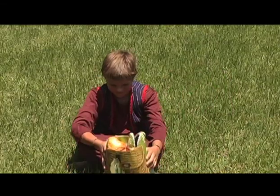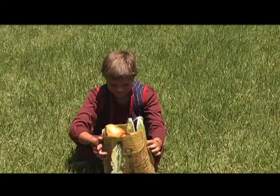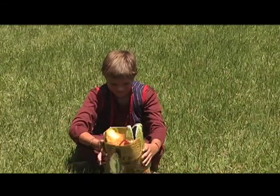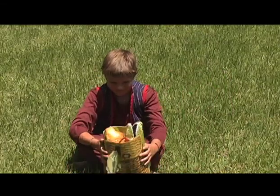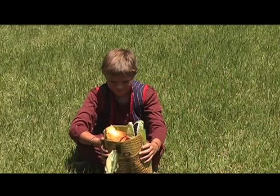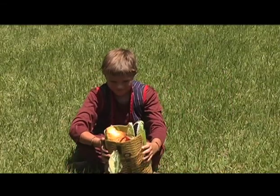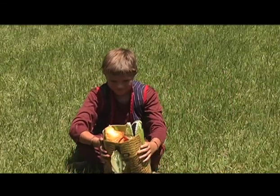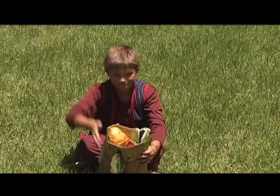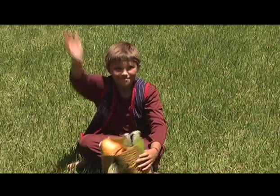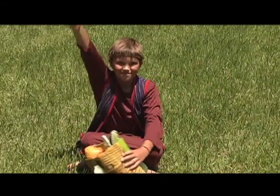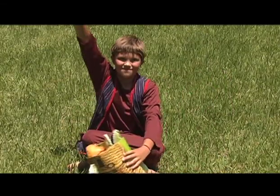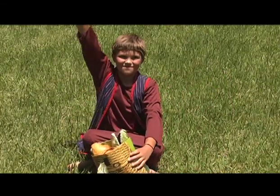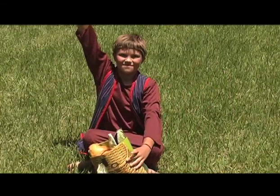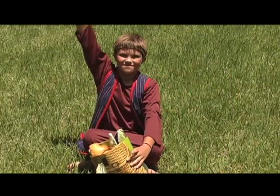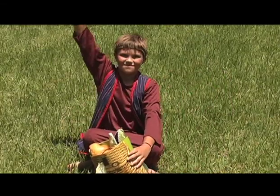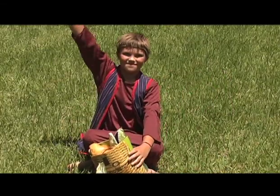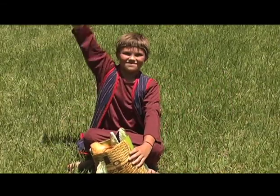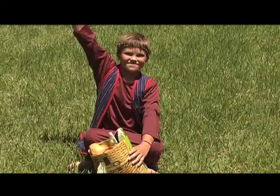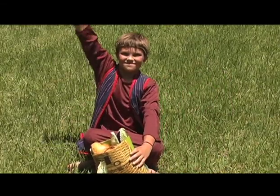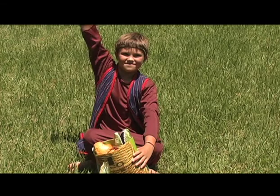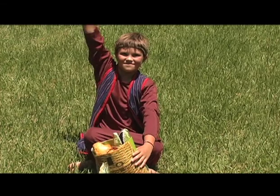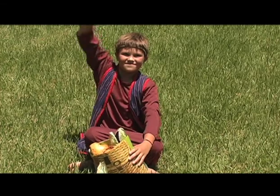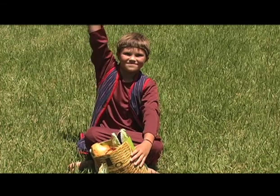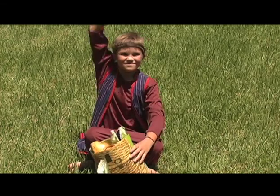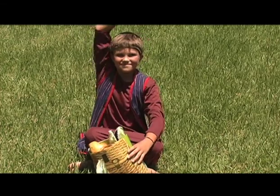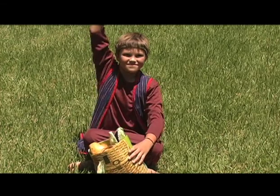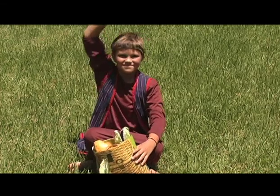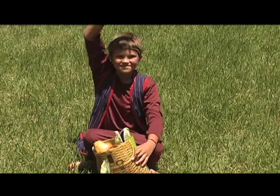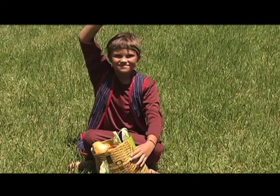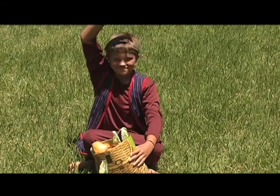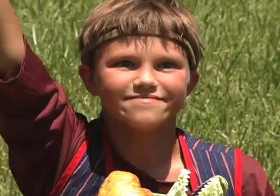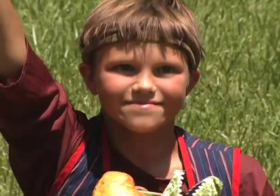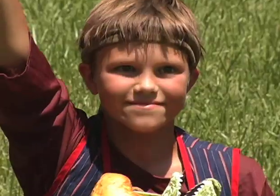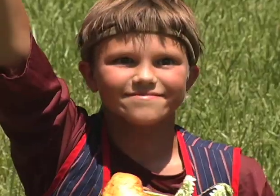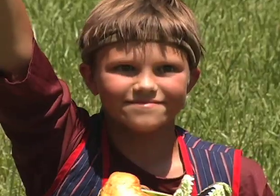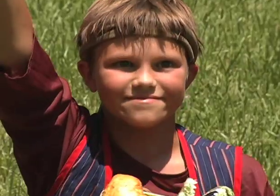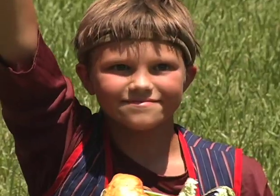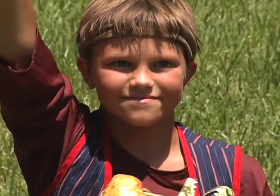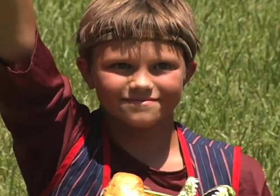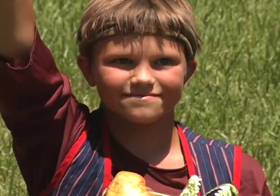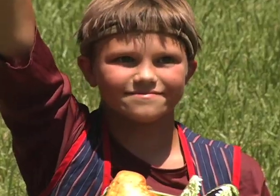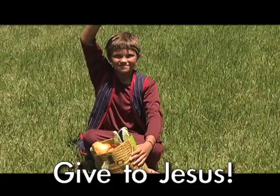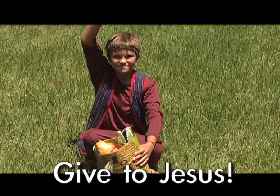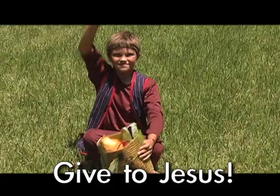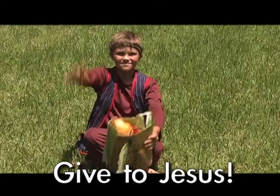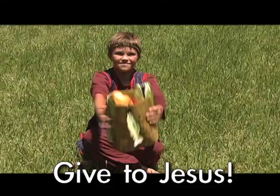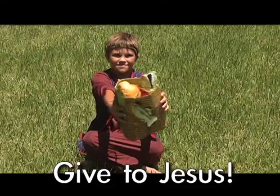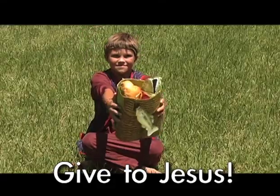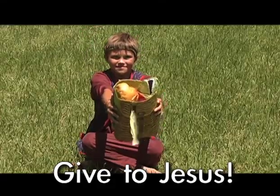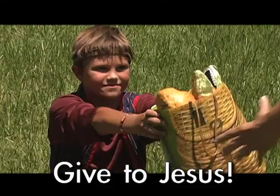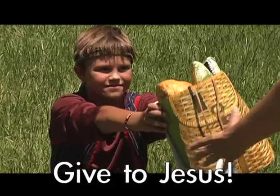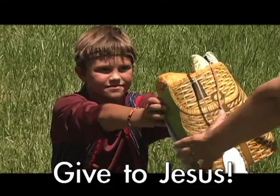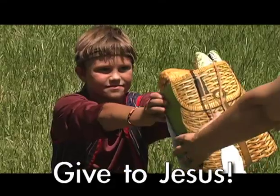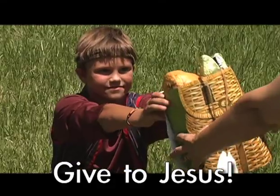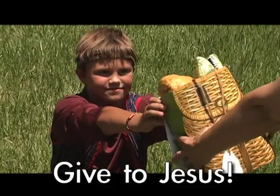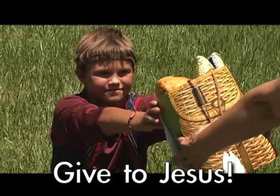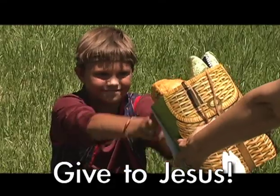gave. I want to give, here I am, I want to give, yes, yes. Give to